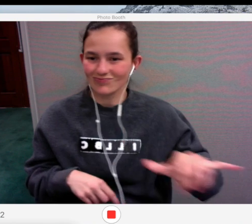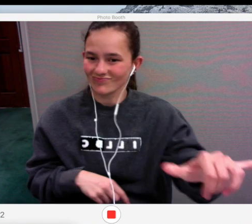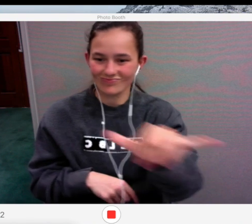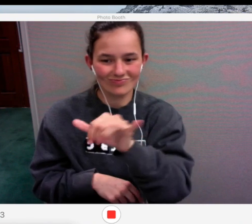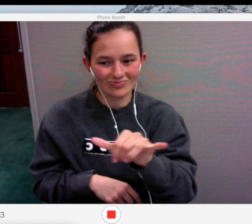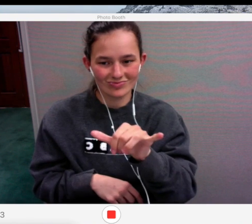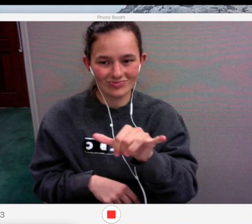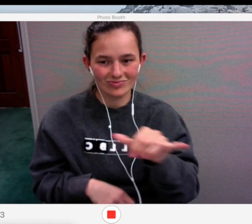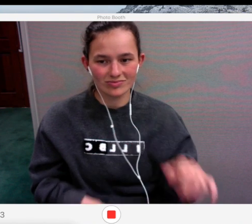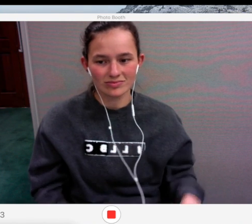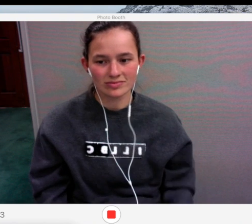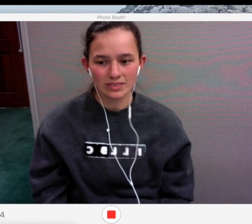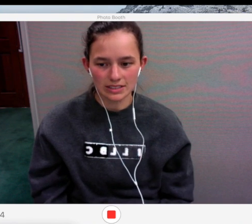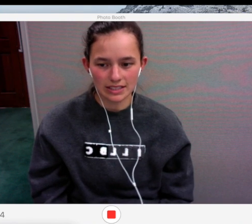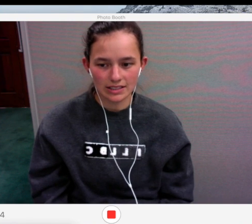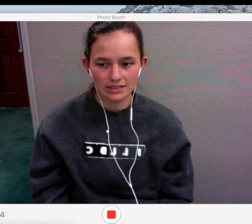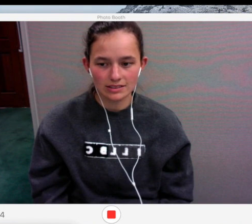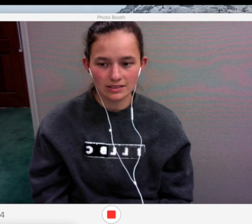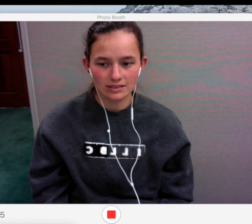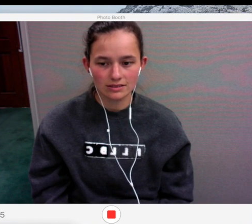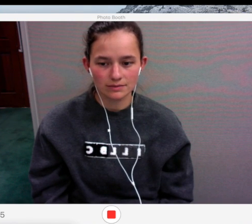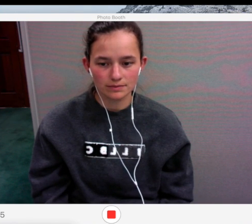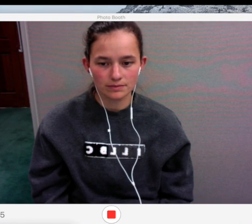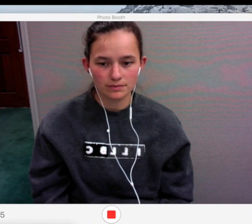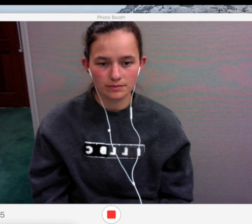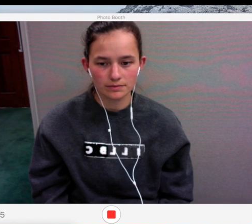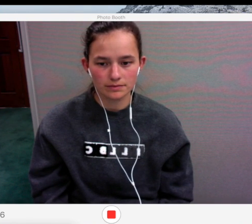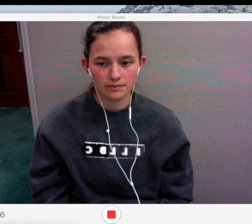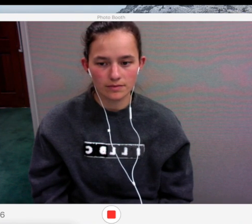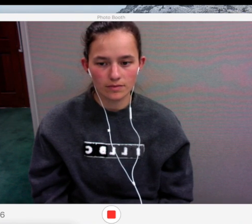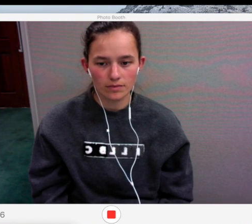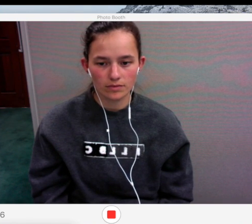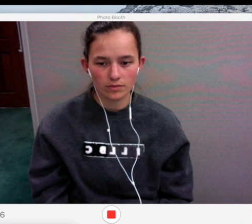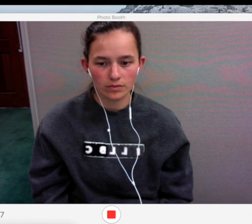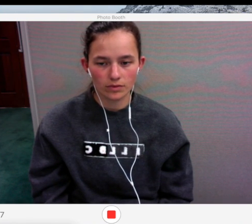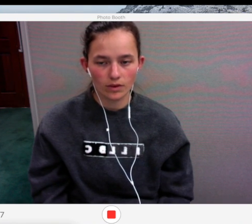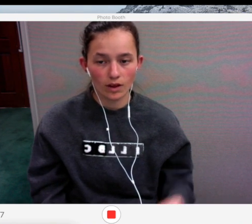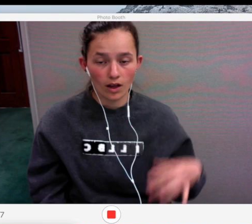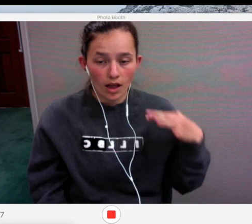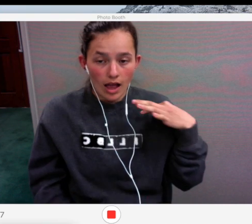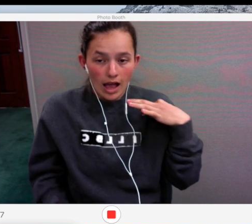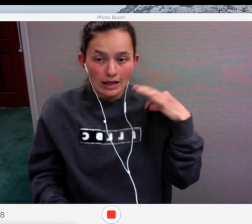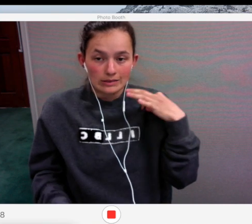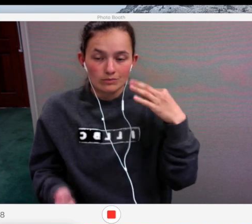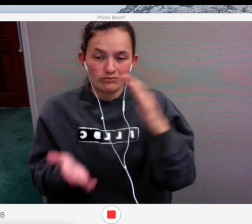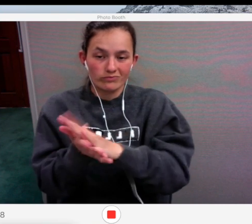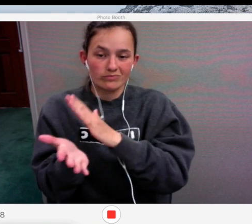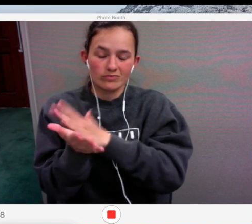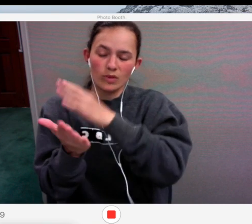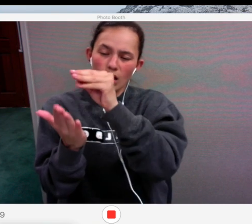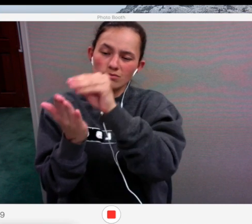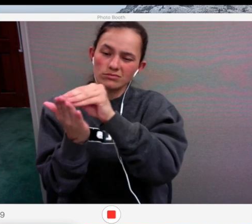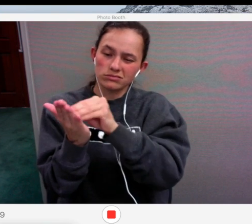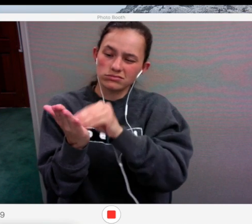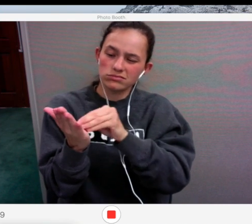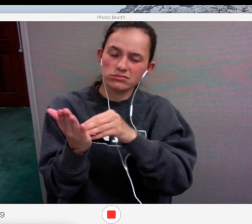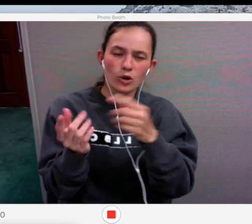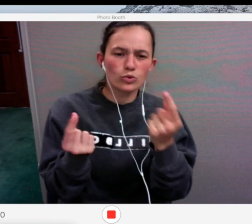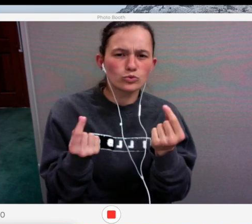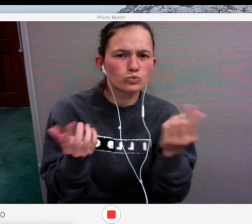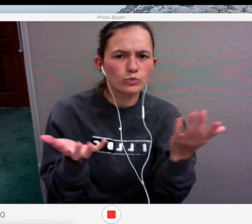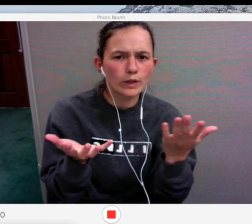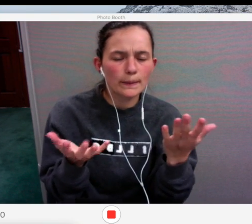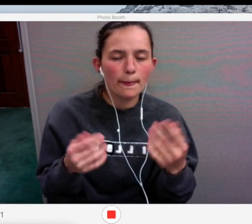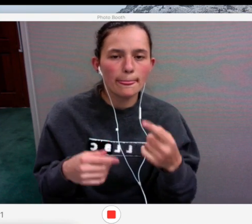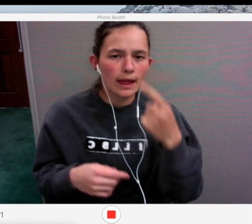Okay. So one thing to do when you're filling out applications is to think about the